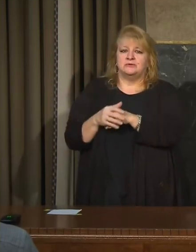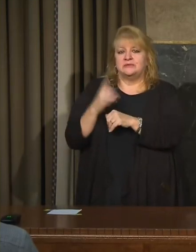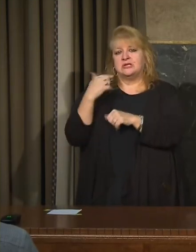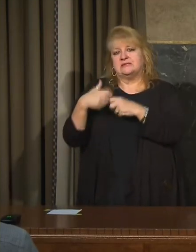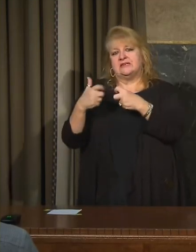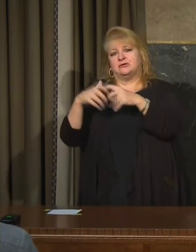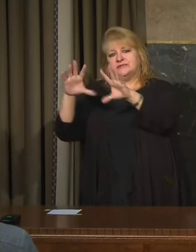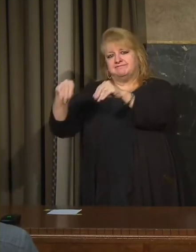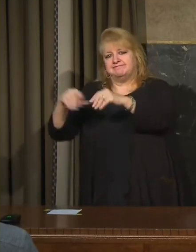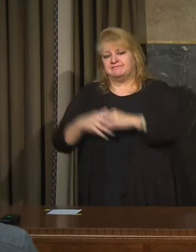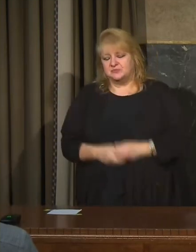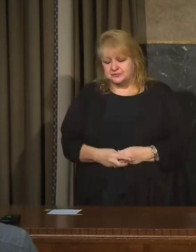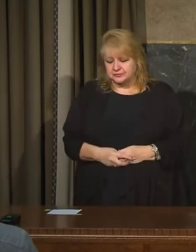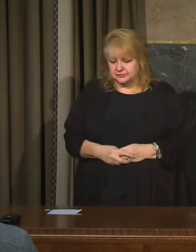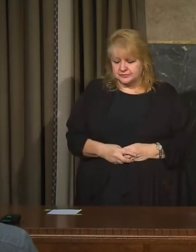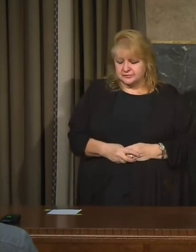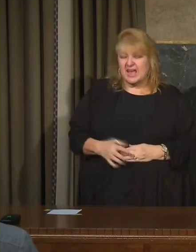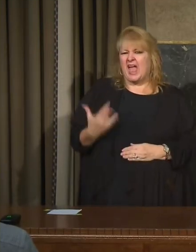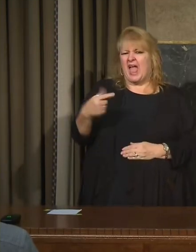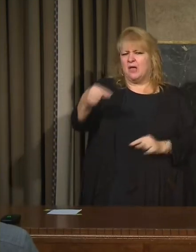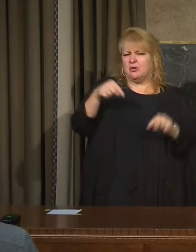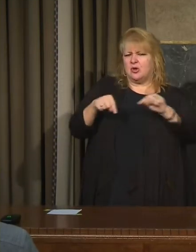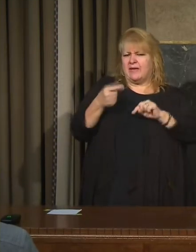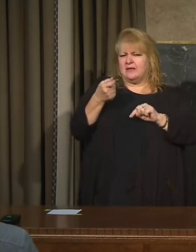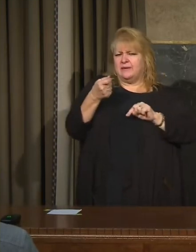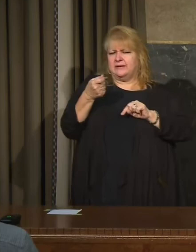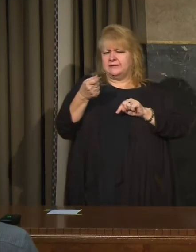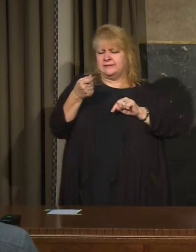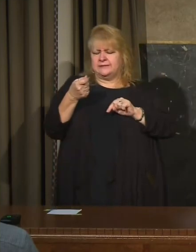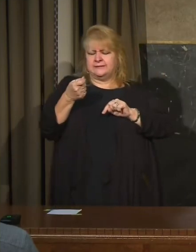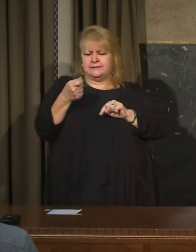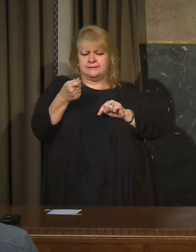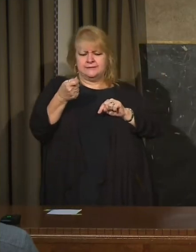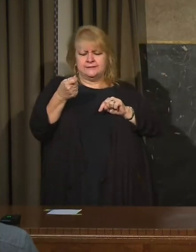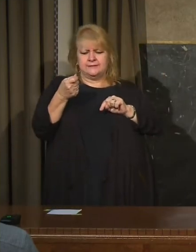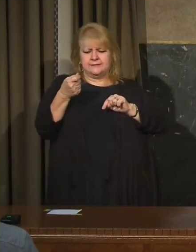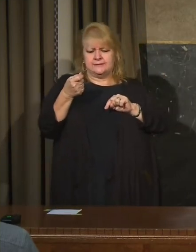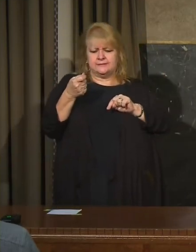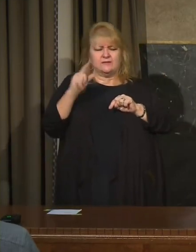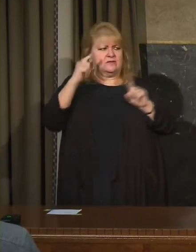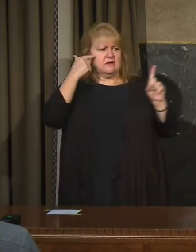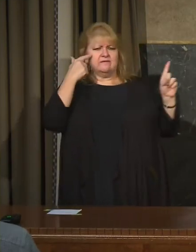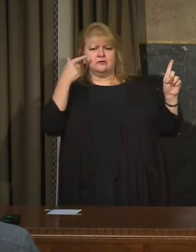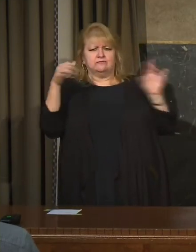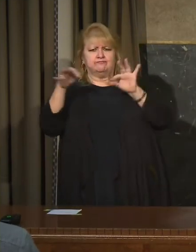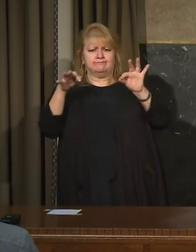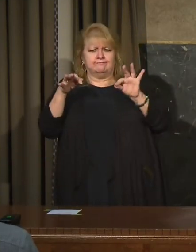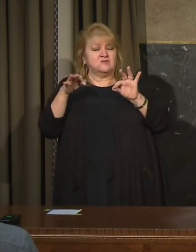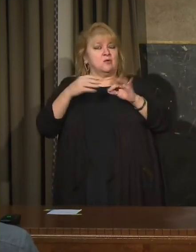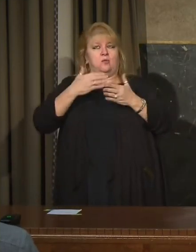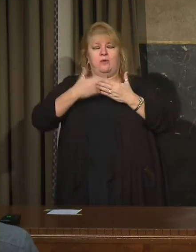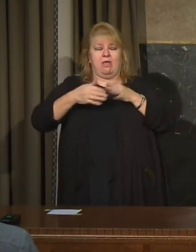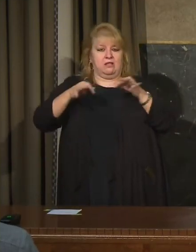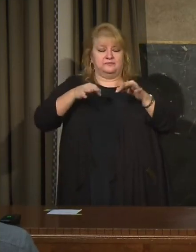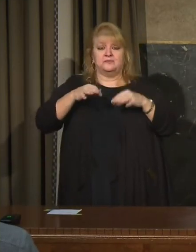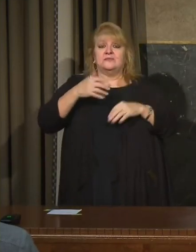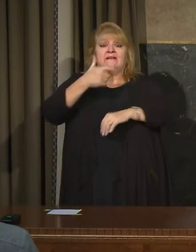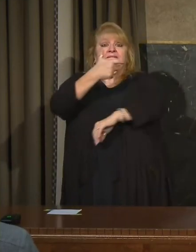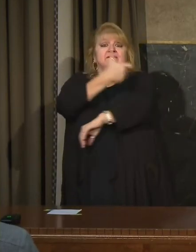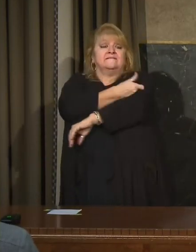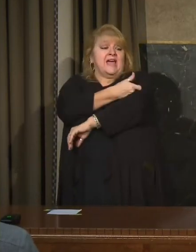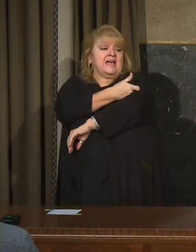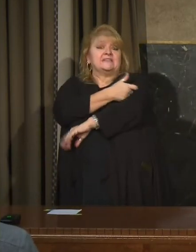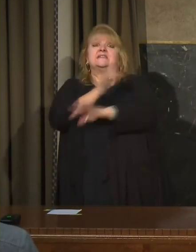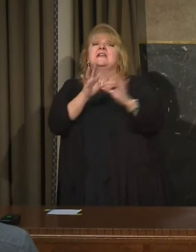step back, I do want to mention this, and the governor said it very well. The vaccine